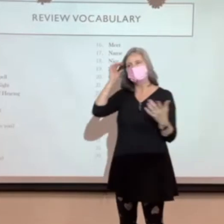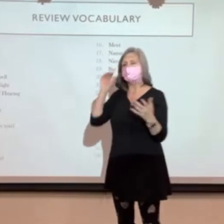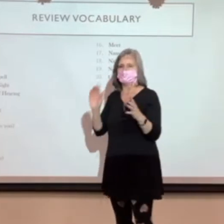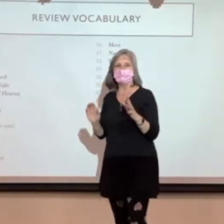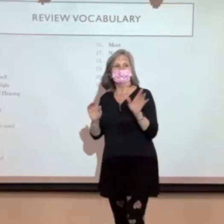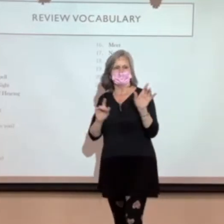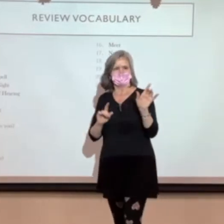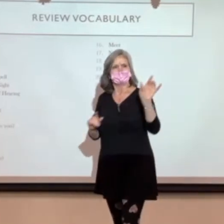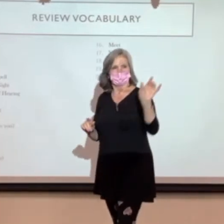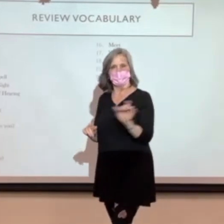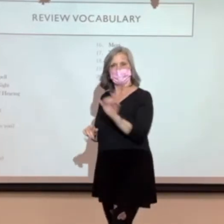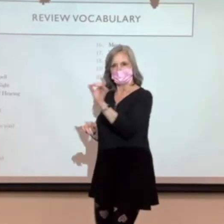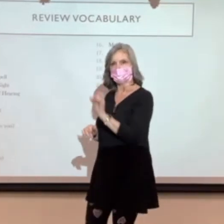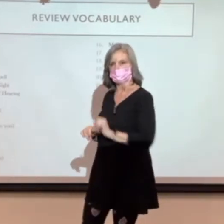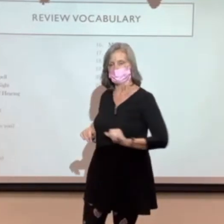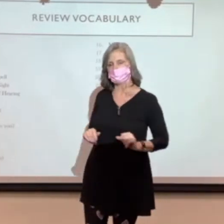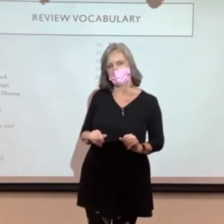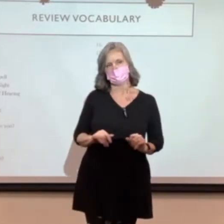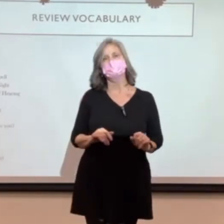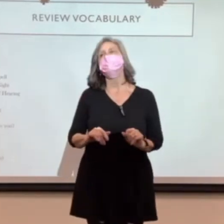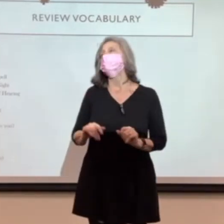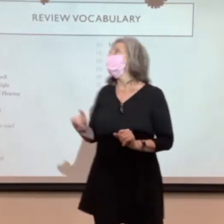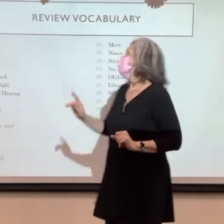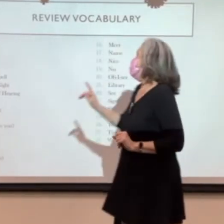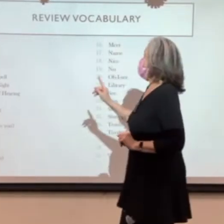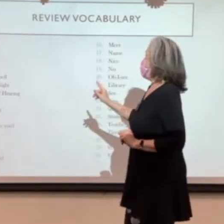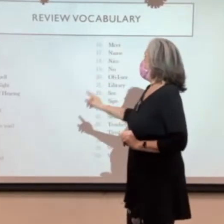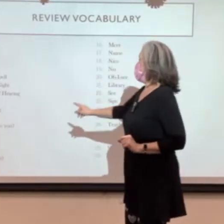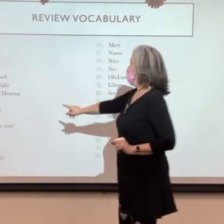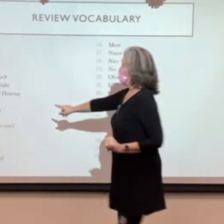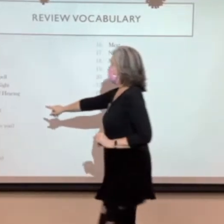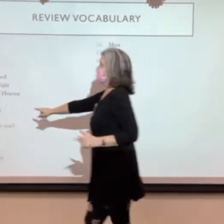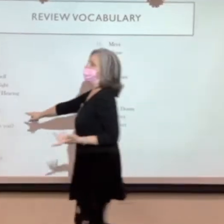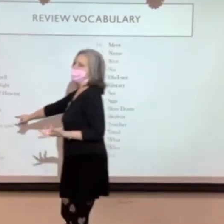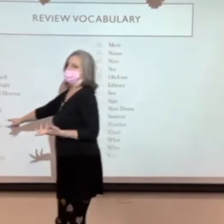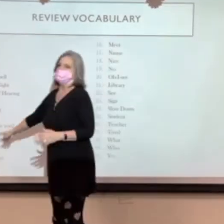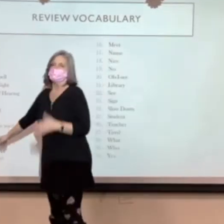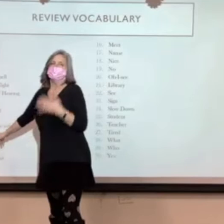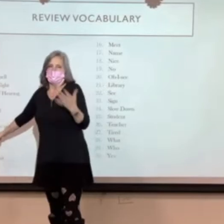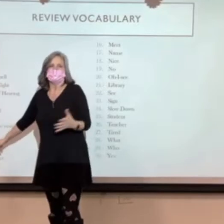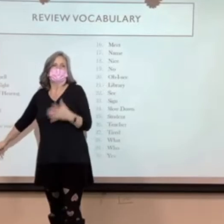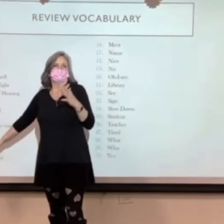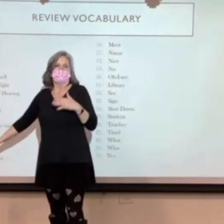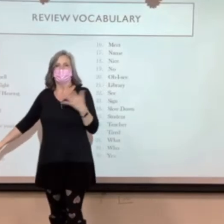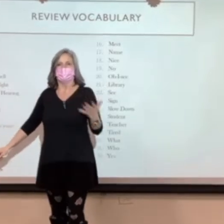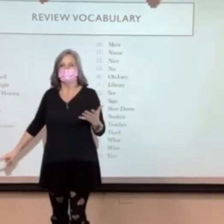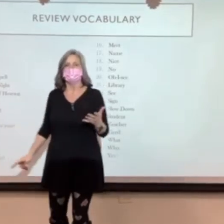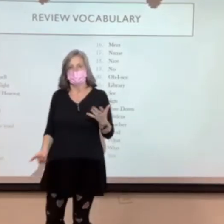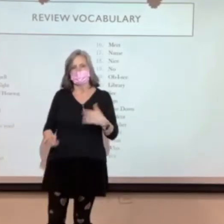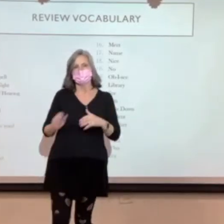other languages put that kind of question at the end. So the R is in there because it just sounds better as how are you, but in ASL,